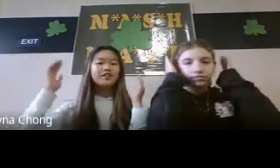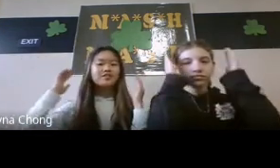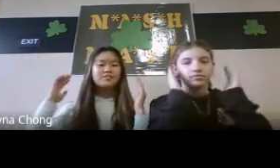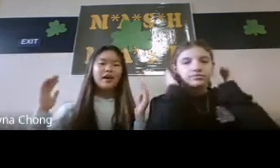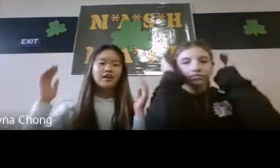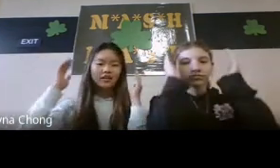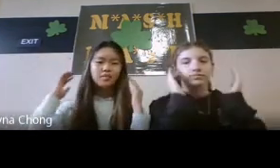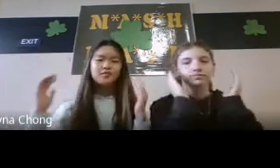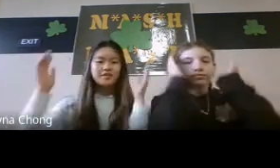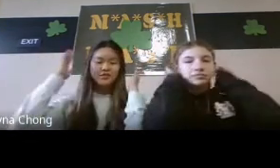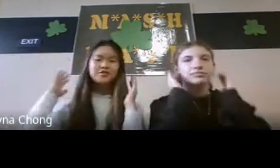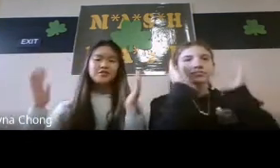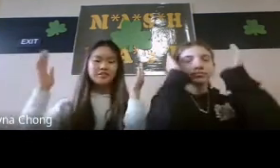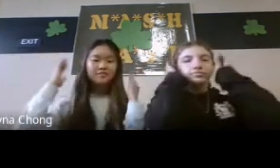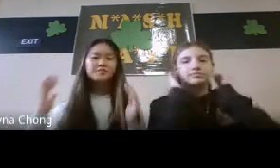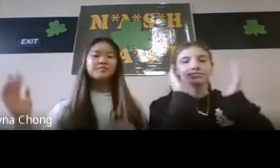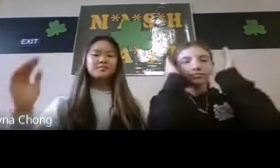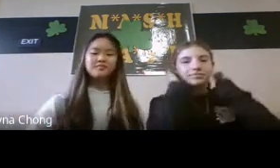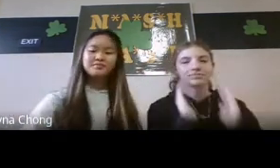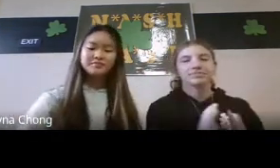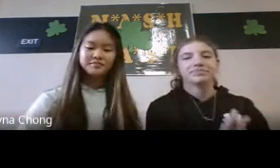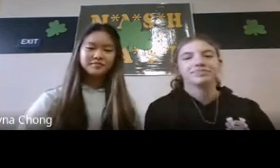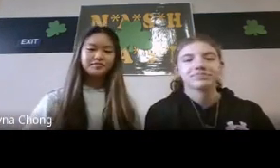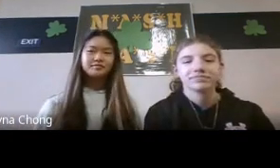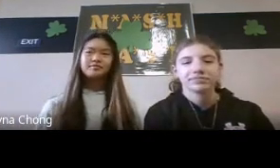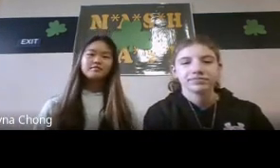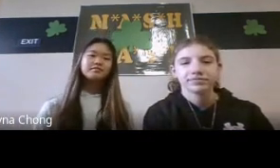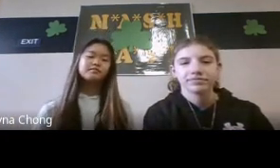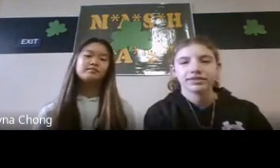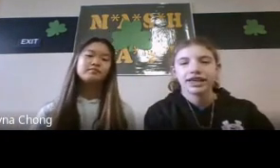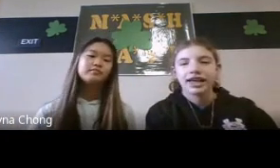both hands back a couple of times in unison.